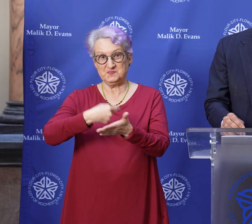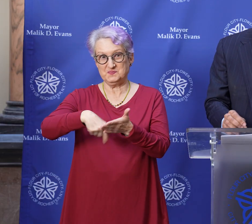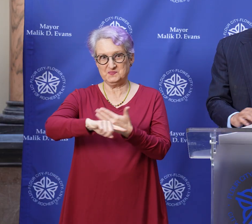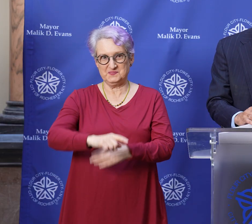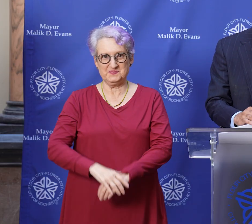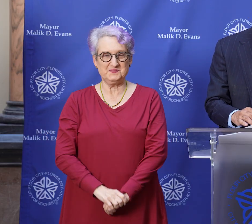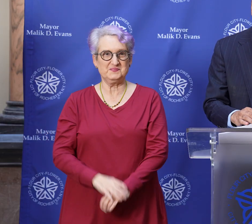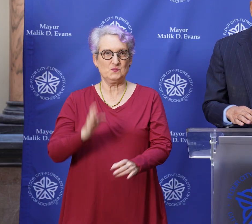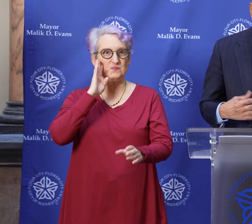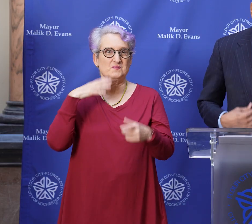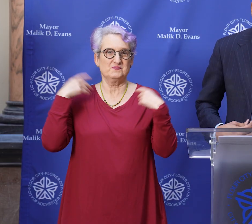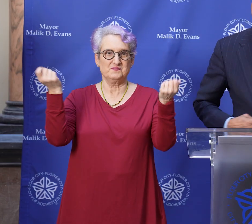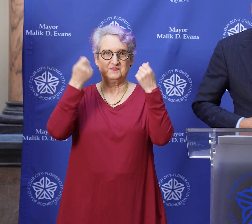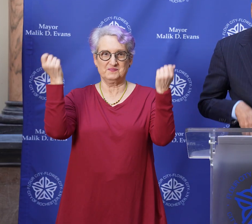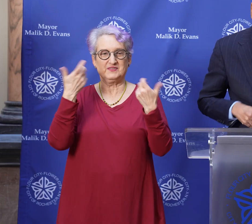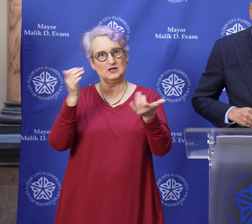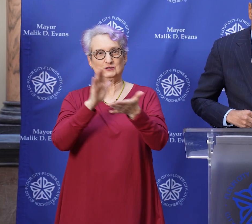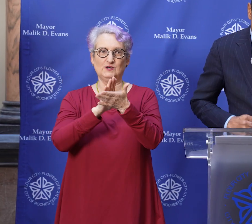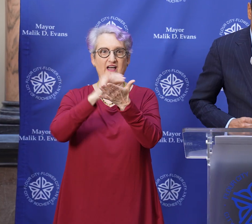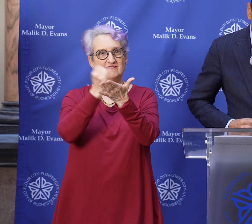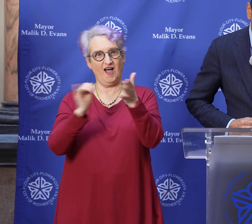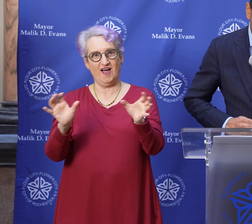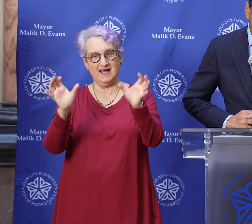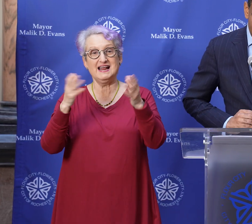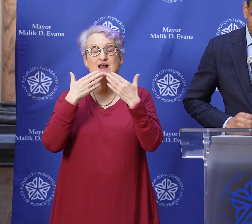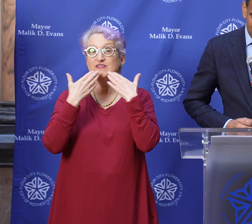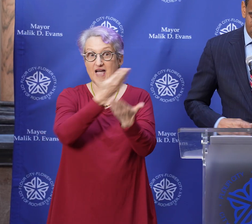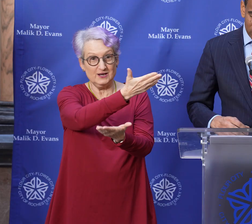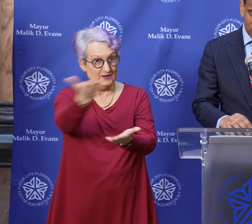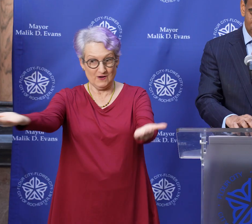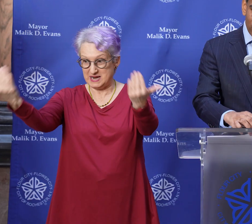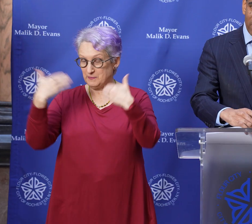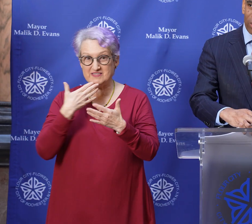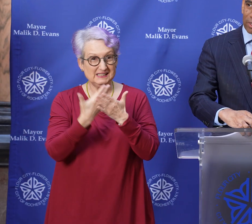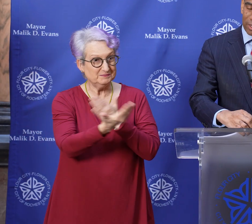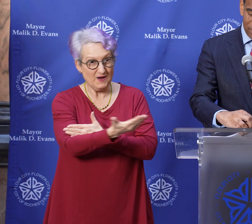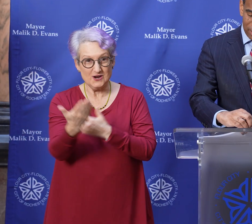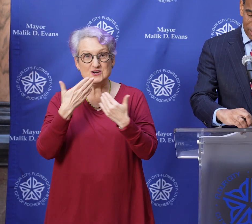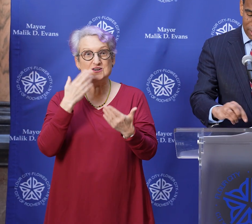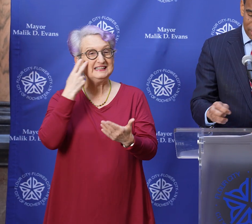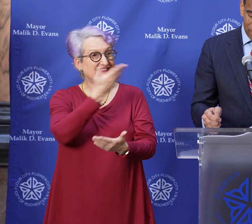celebration with School of the Arts. Thank you all for coming this morning. It's good seeing everybody. We're here to talk about